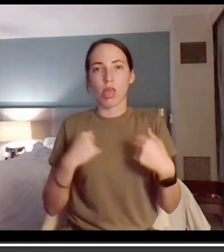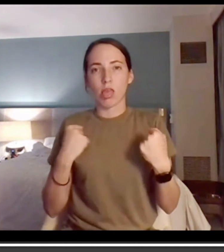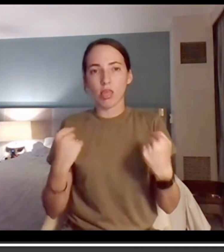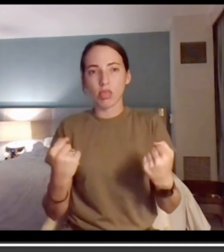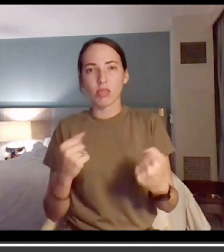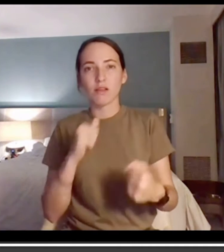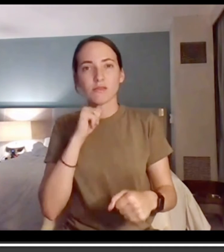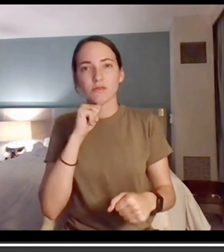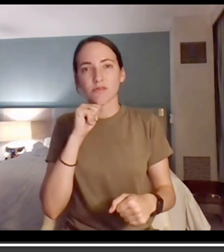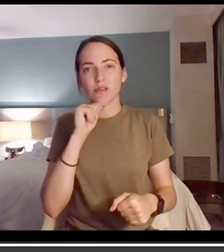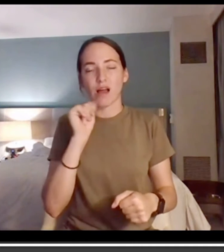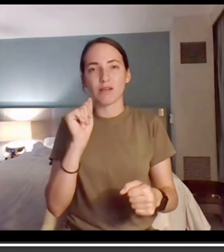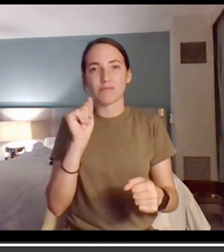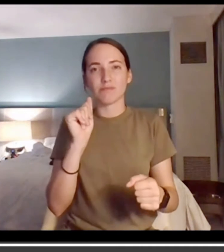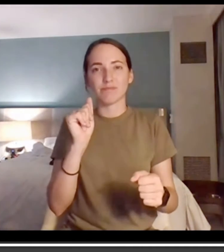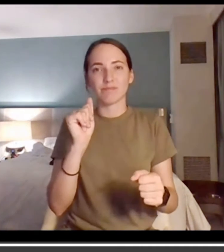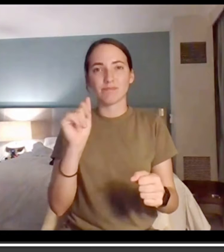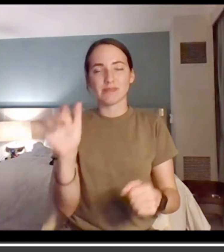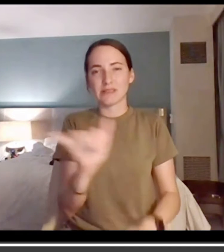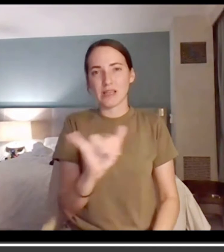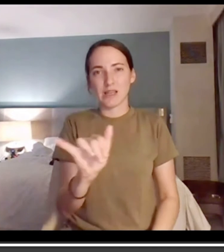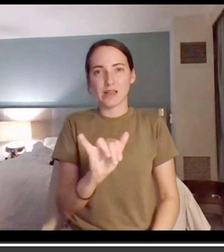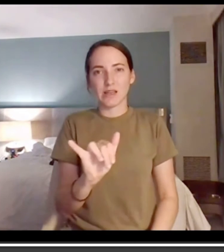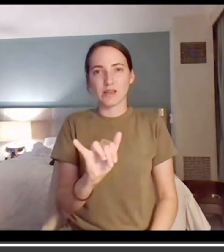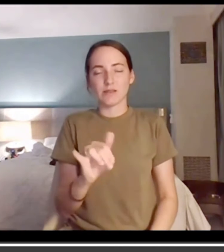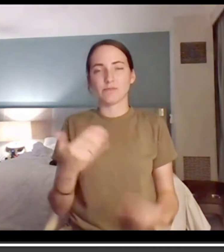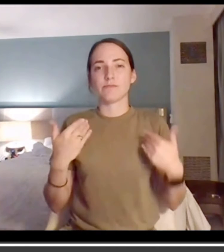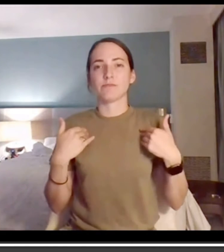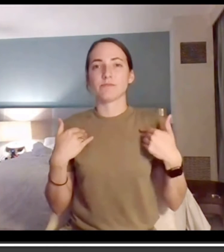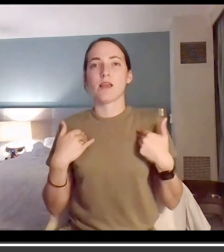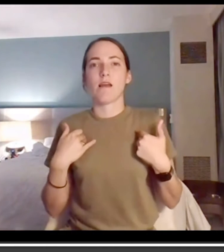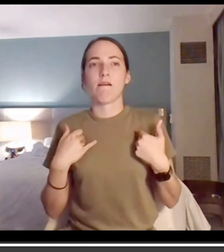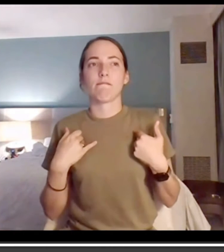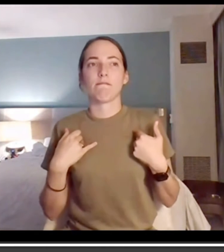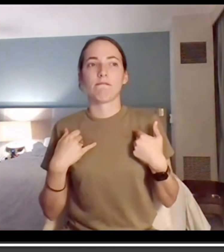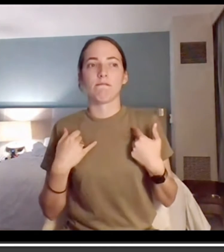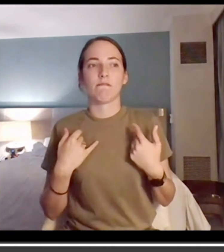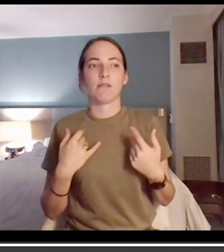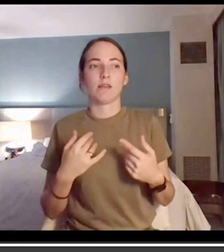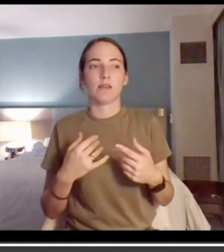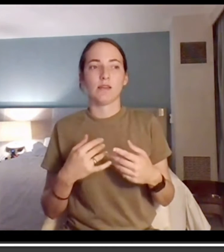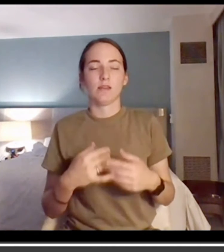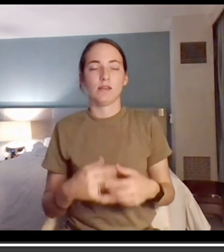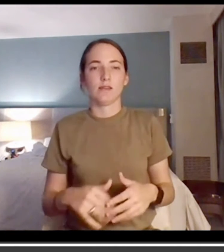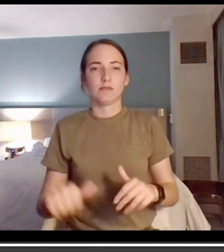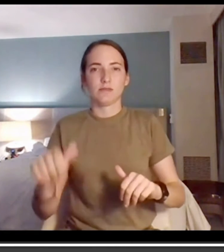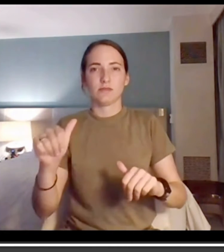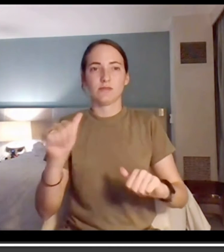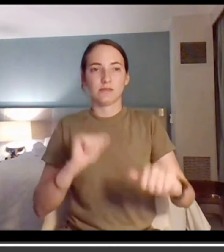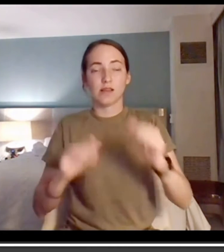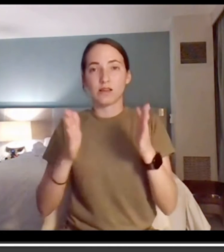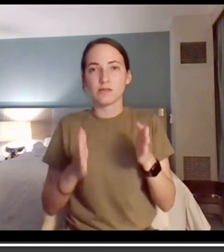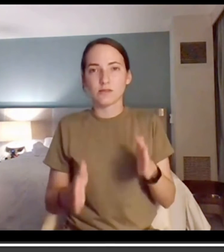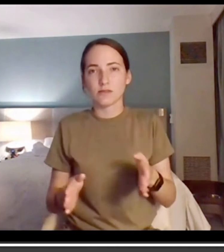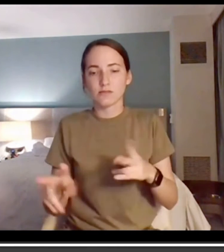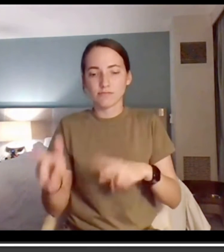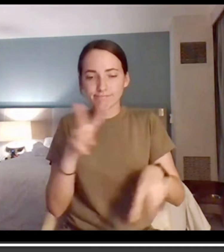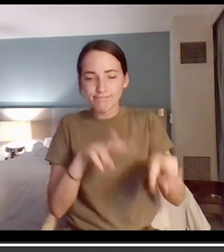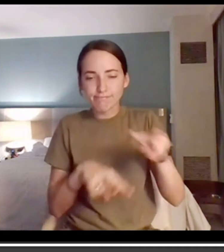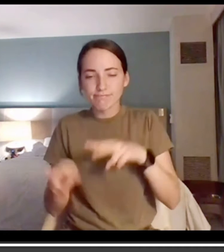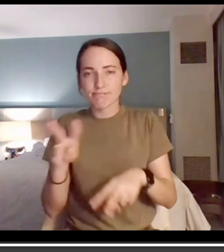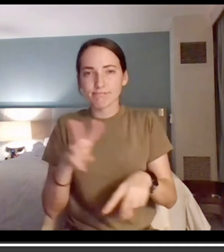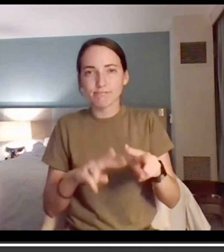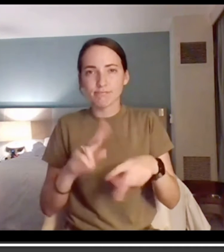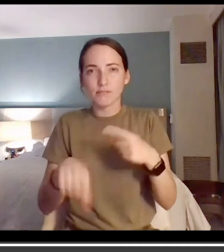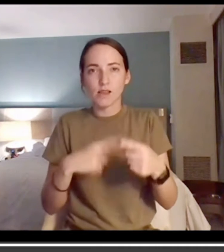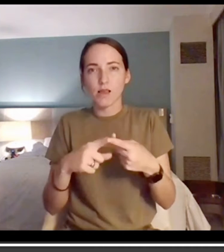there are certain tests that psychologists and psychiatrists can do to make a diagnosis about a particular mental health condition like